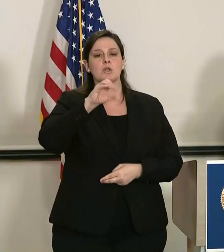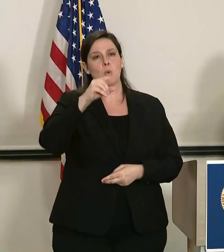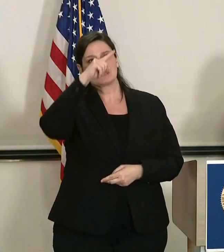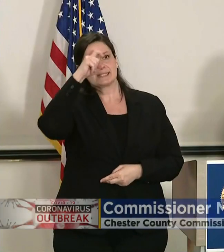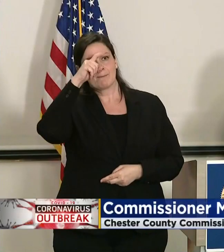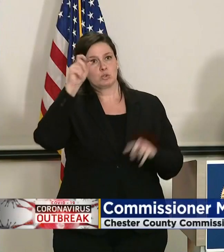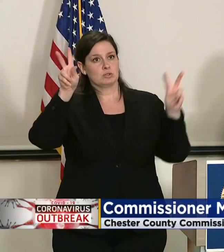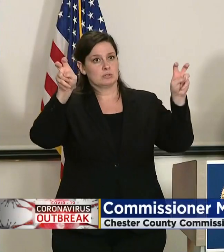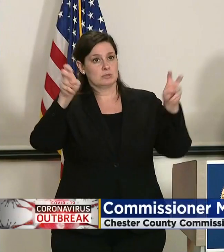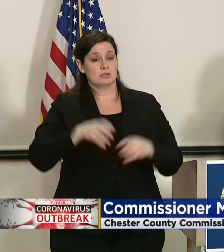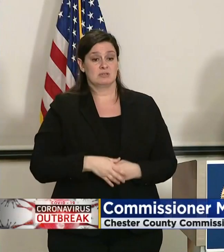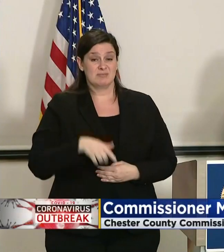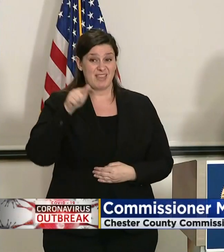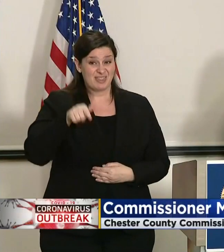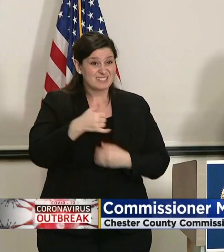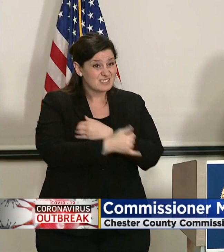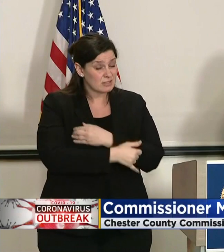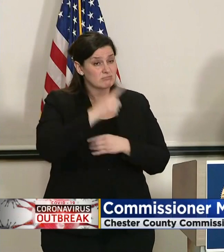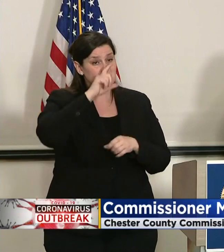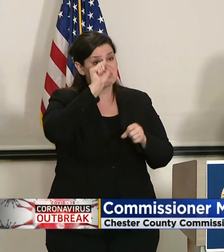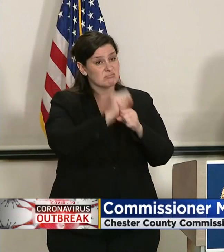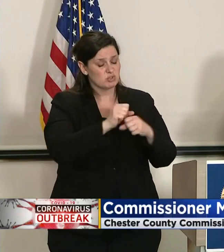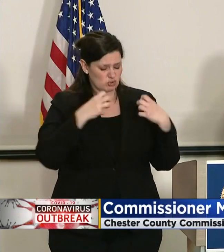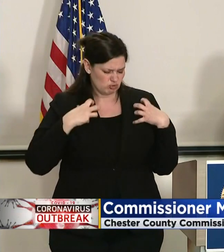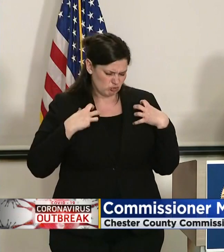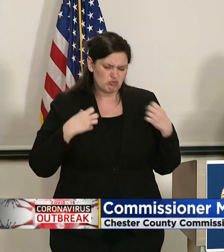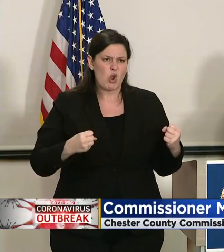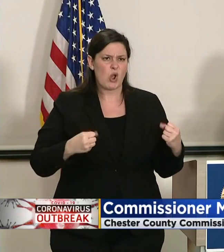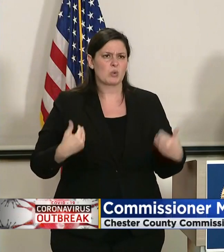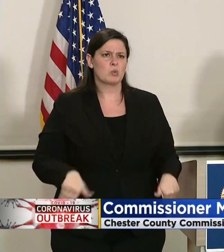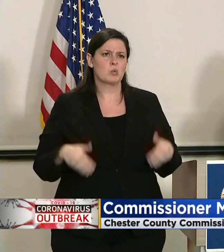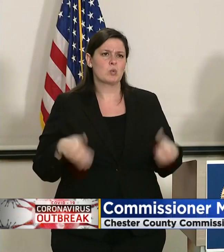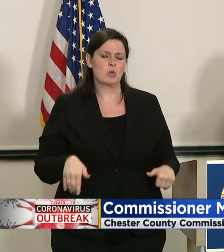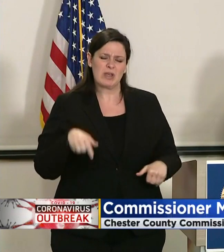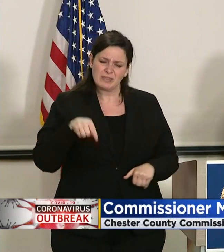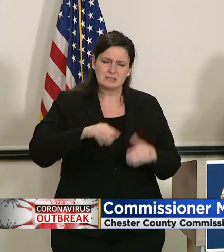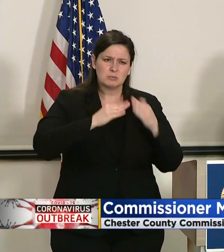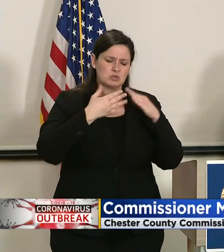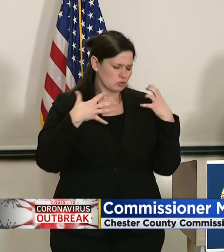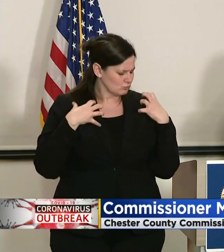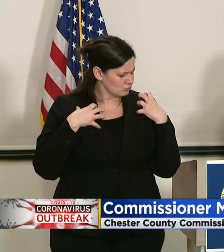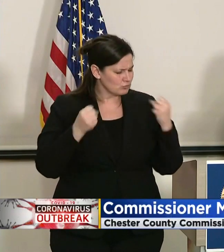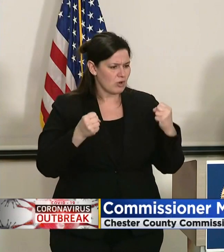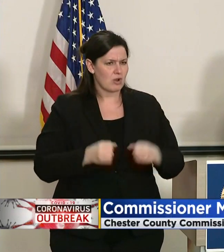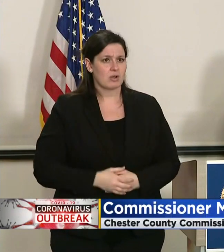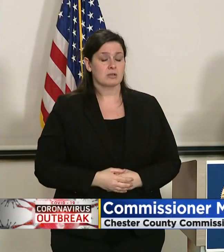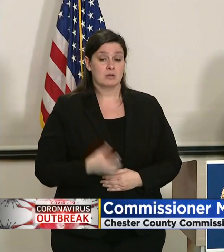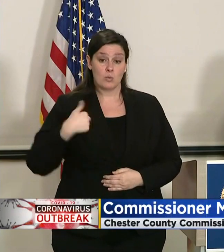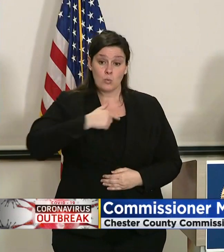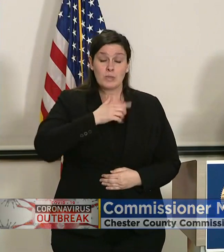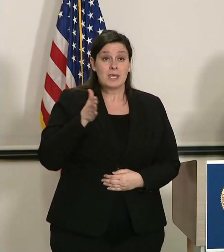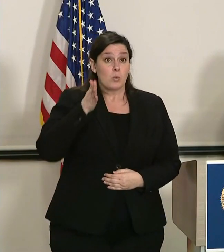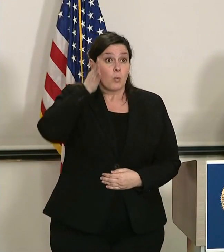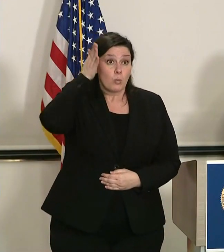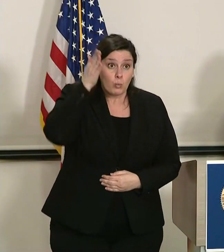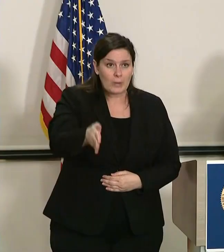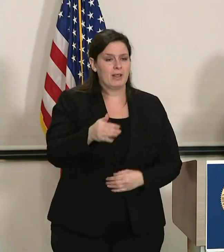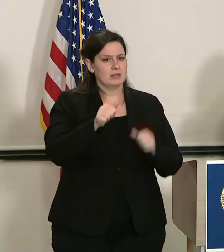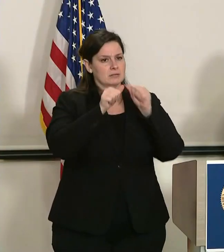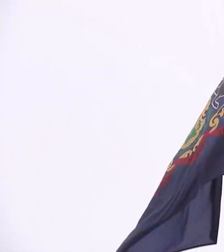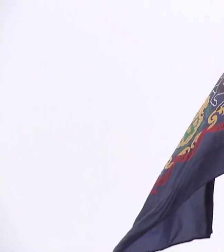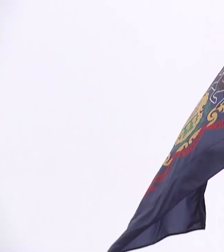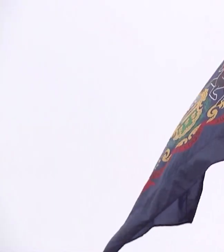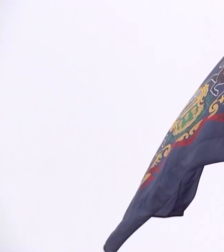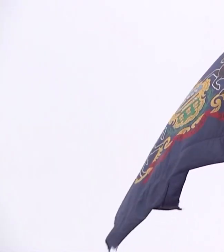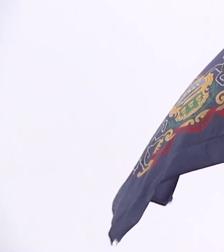This country is strong. These communities are strong. We will. We will get through